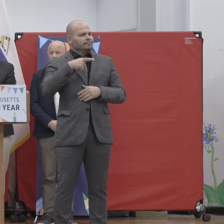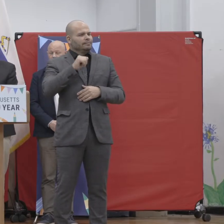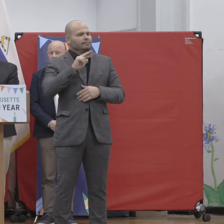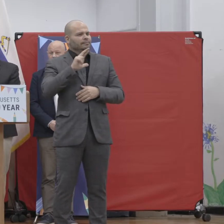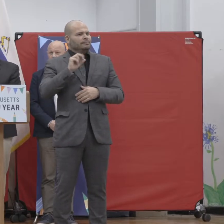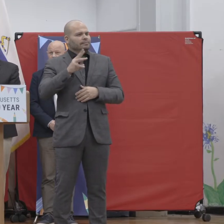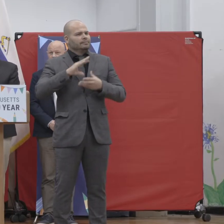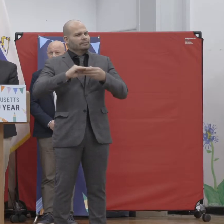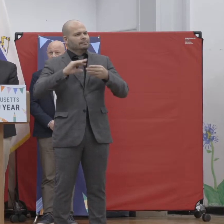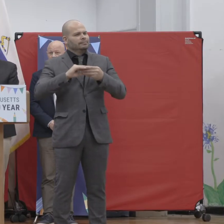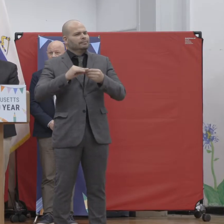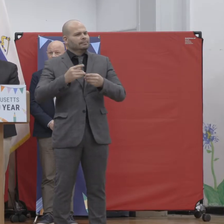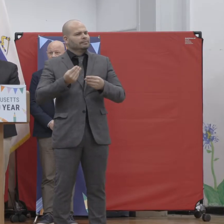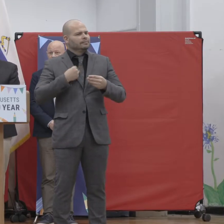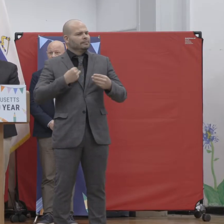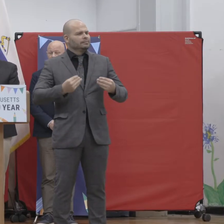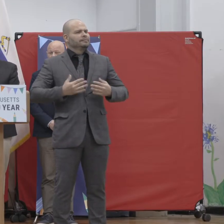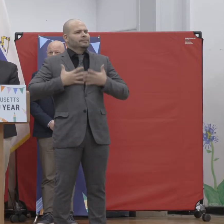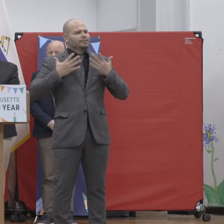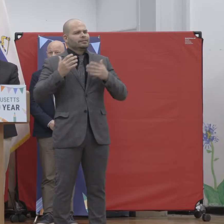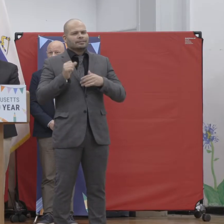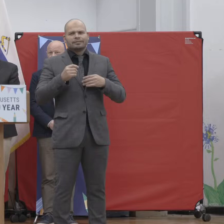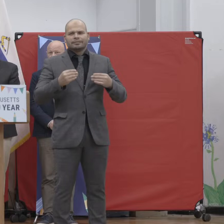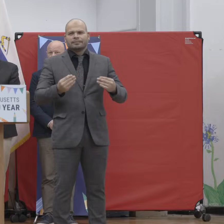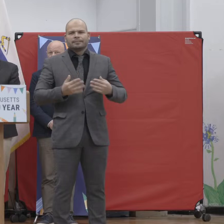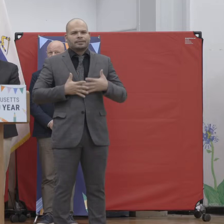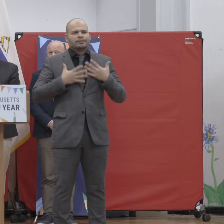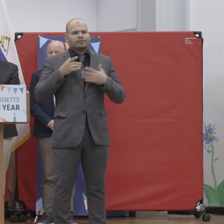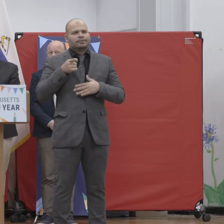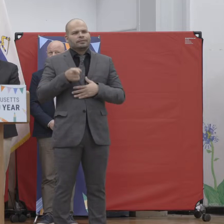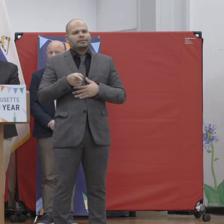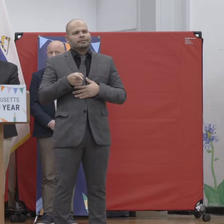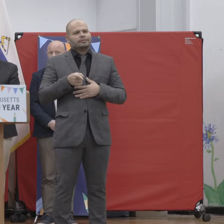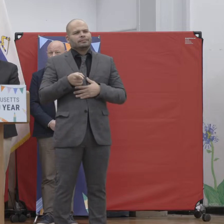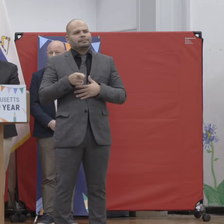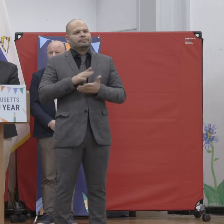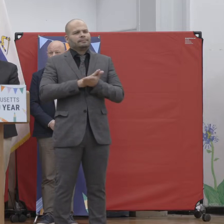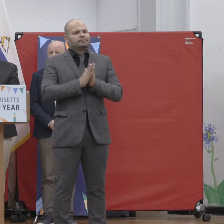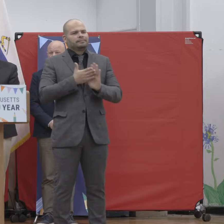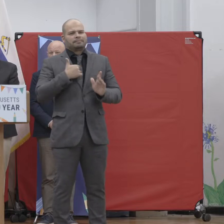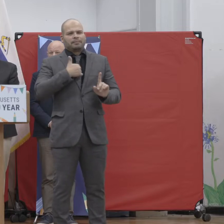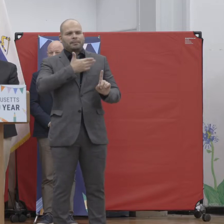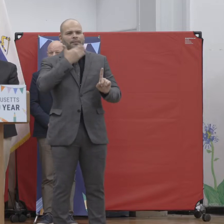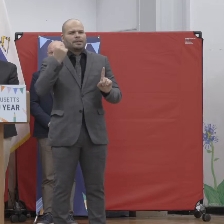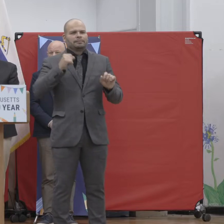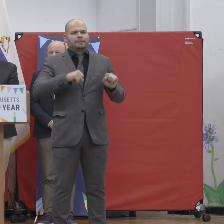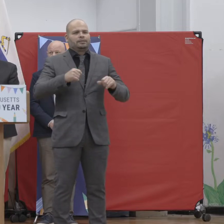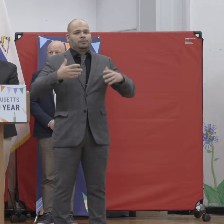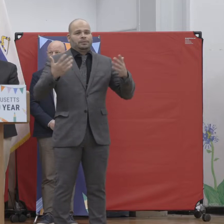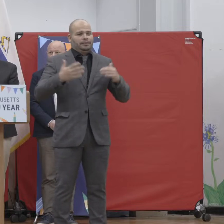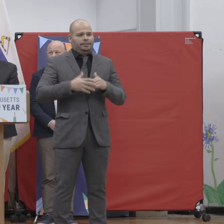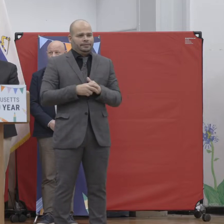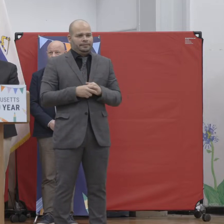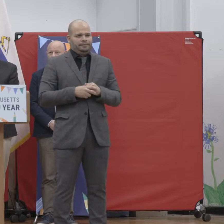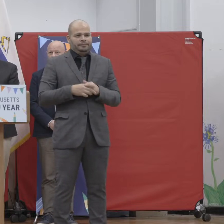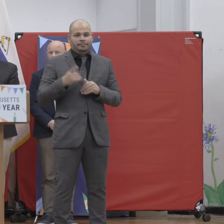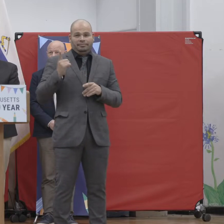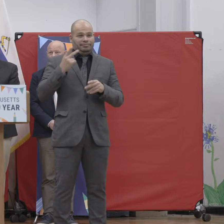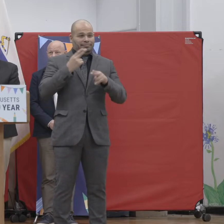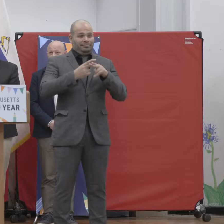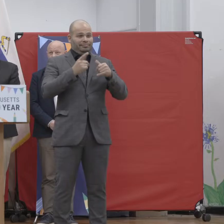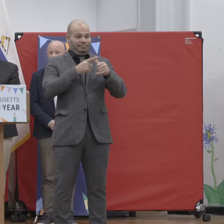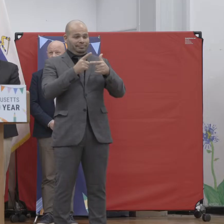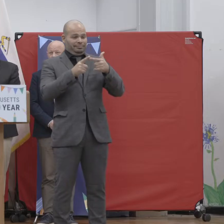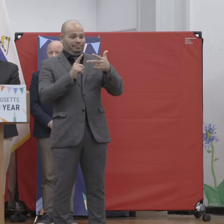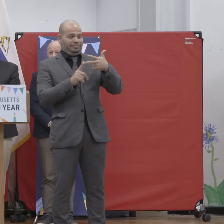us to be our best. But you know, she said 3 key words to you guys. I love